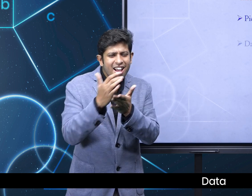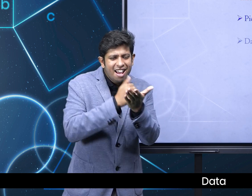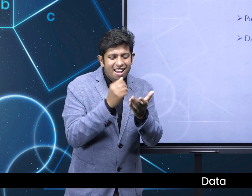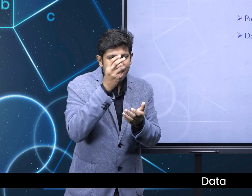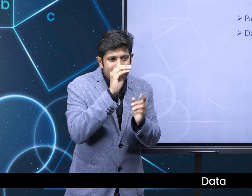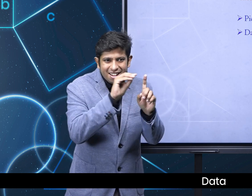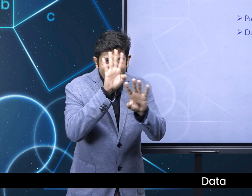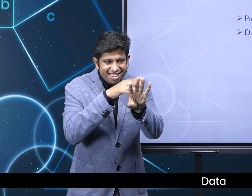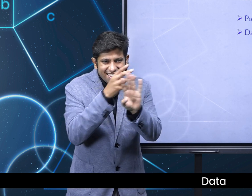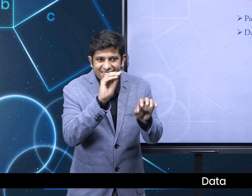data,